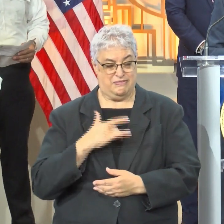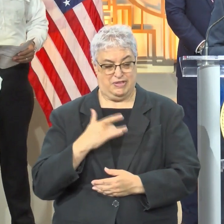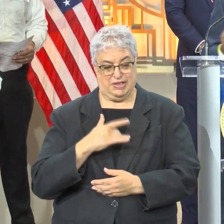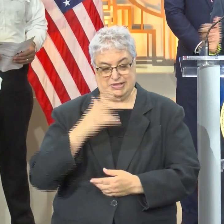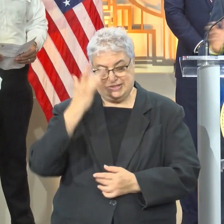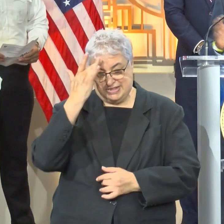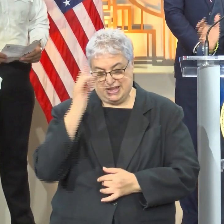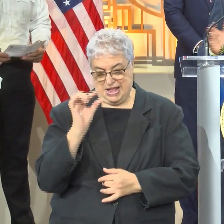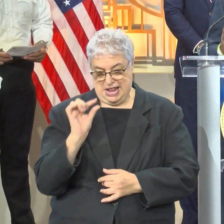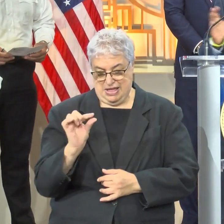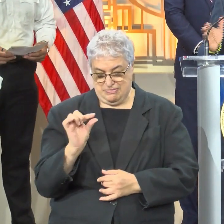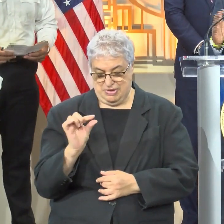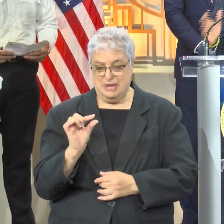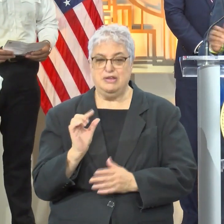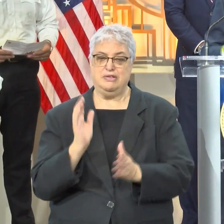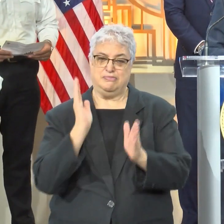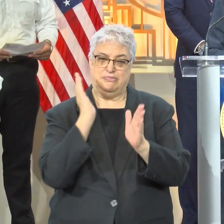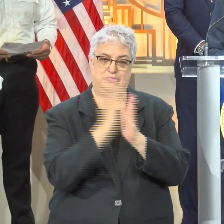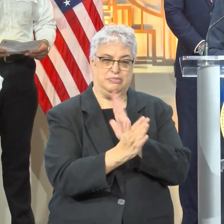So please,